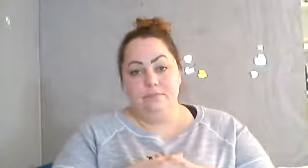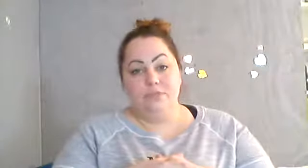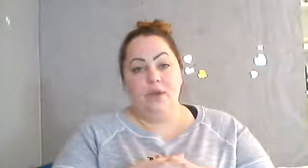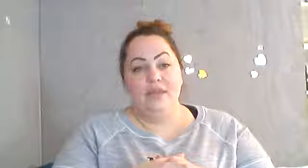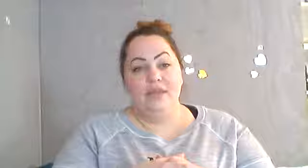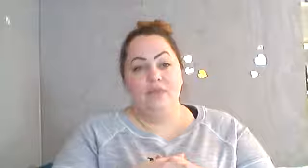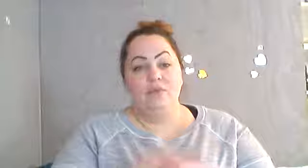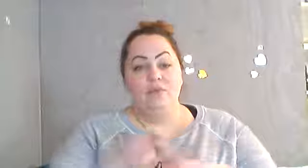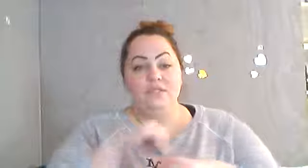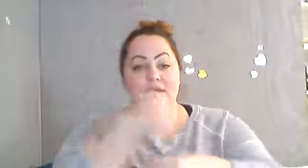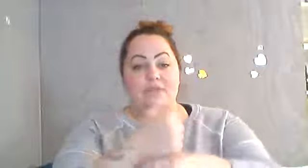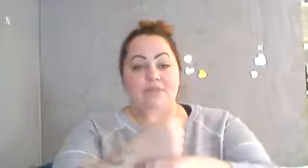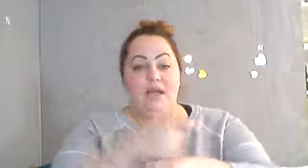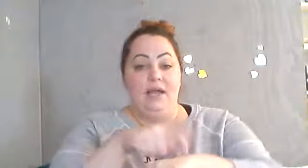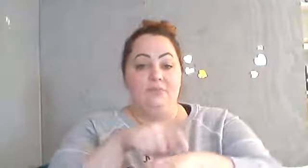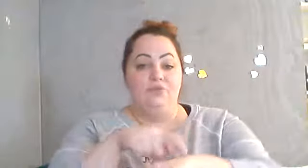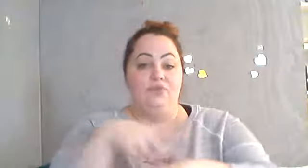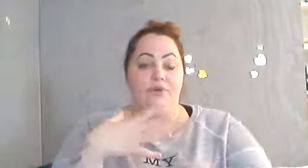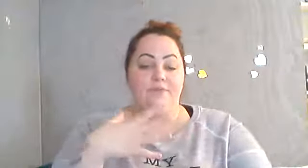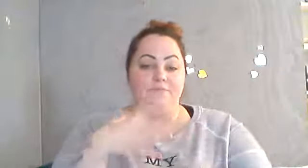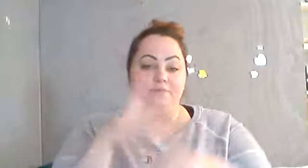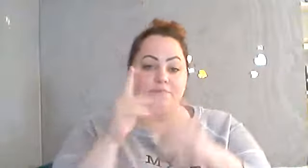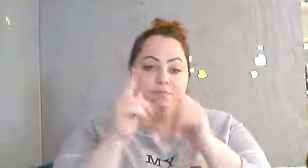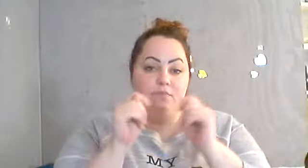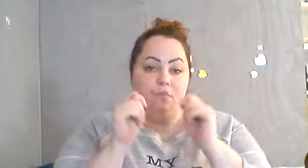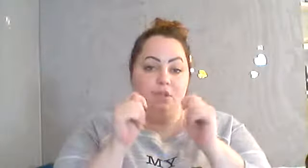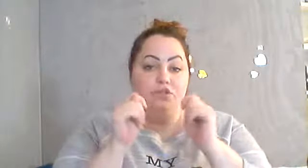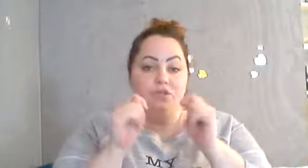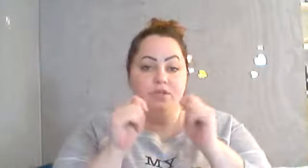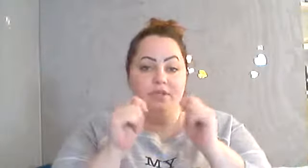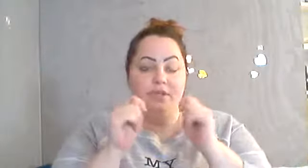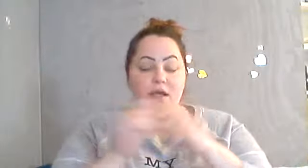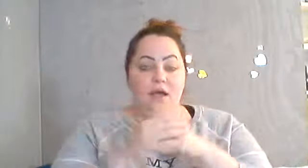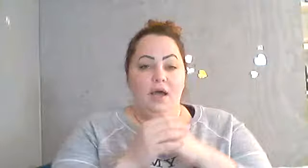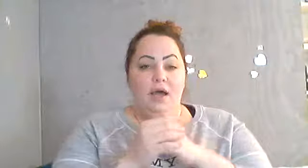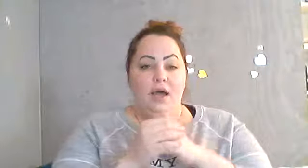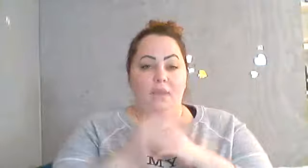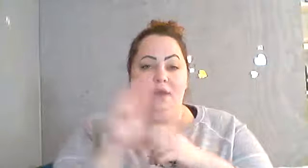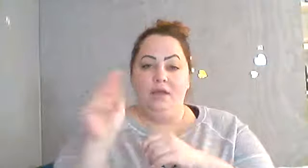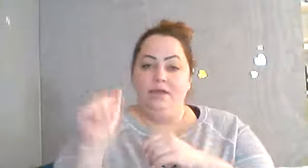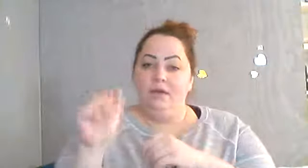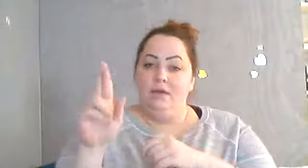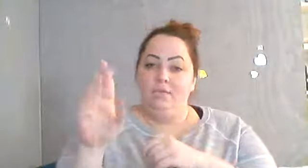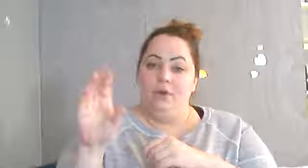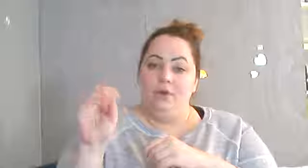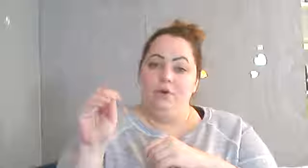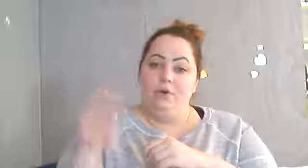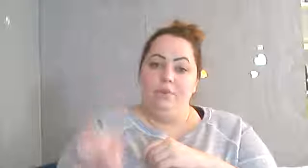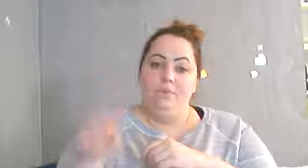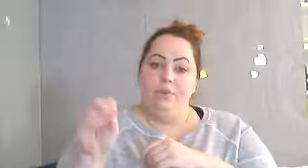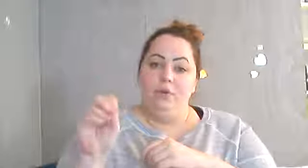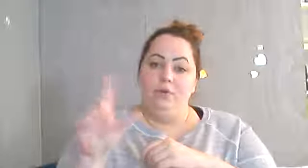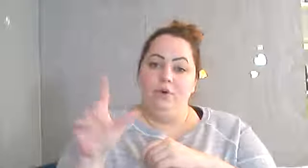So I think we'll set up times for tutoring on the Marco Polo